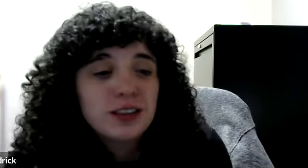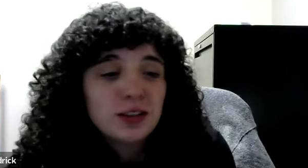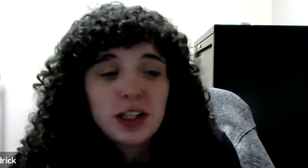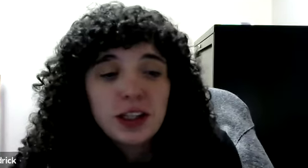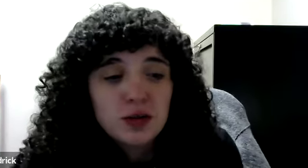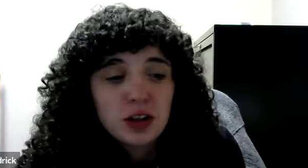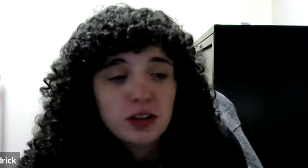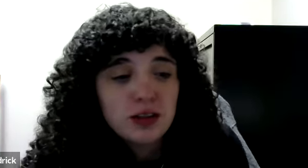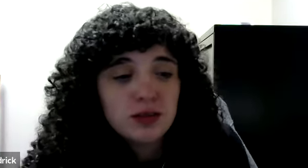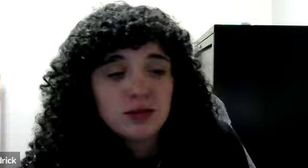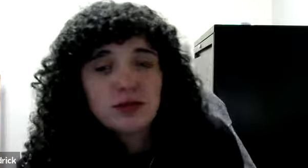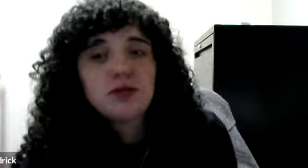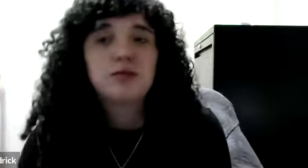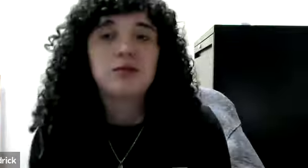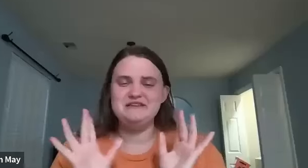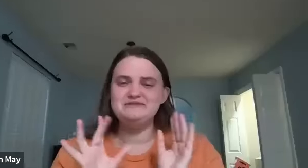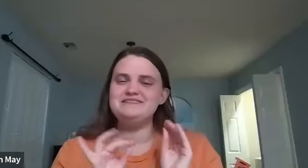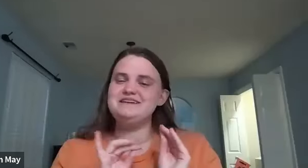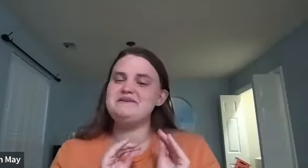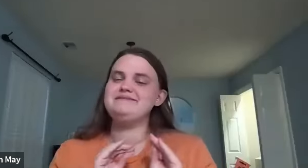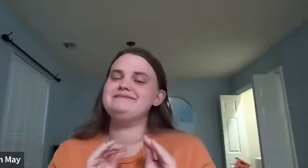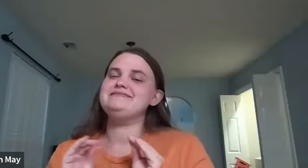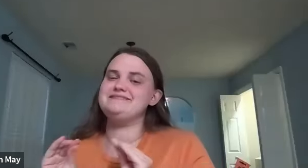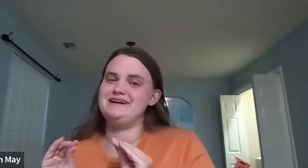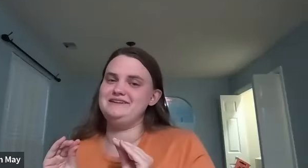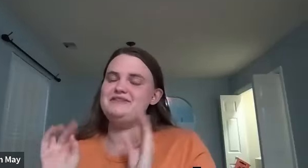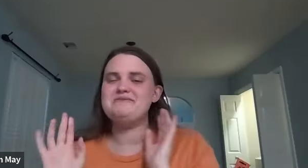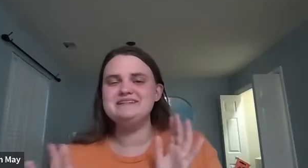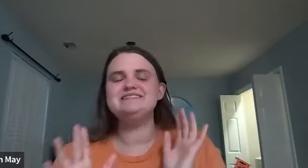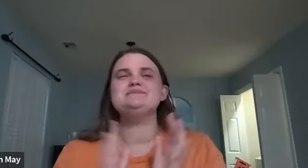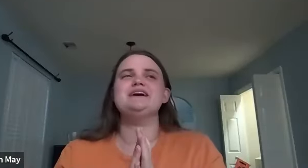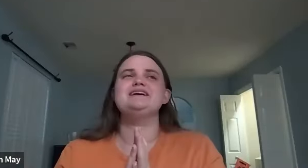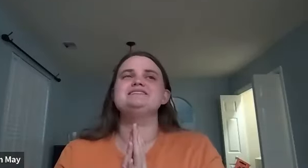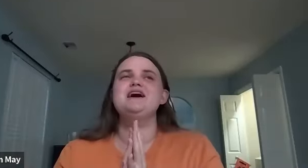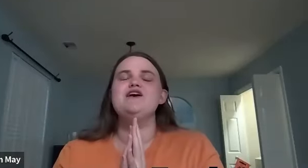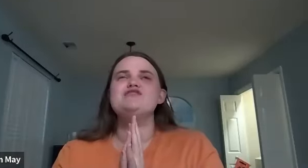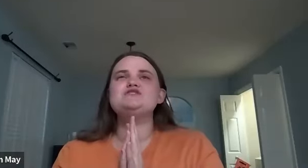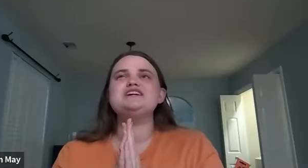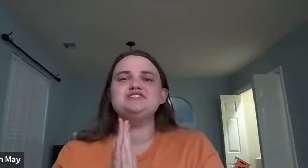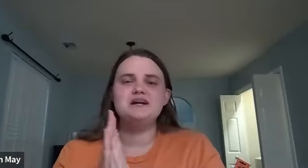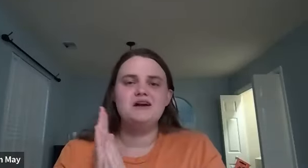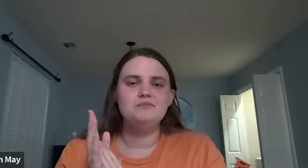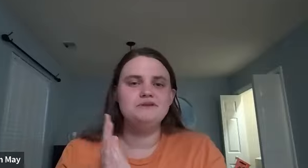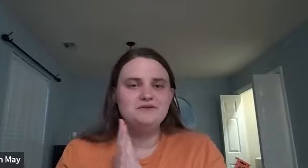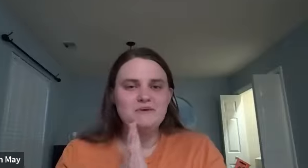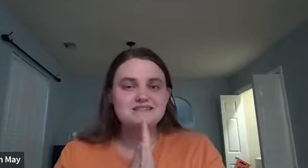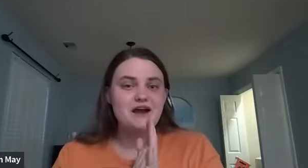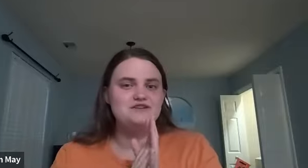or he loves chocolate. Okay, so this one's gonna get me on a little side note. And the reason is because there's actually a couple of different ways of how you